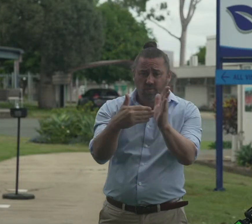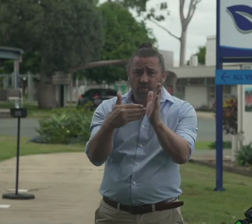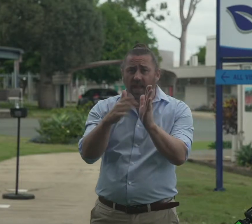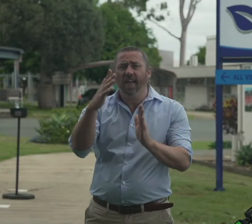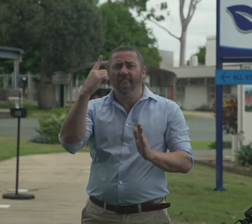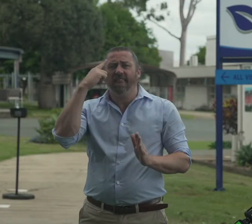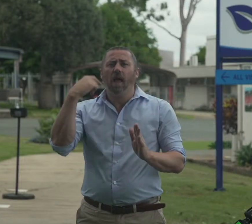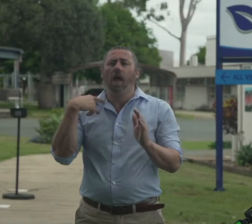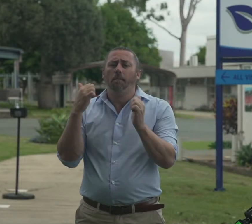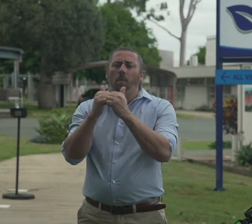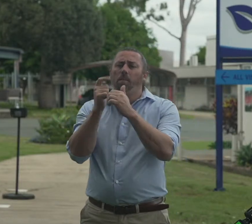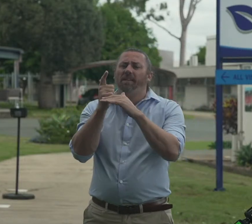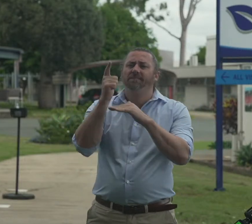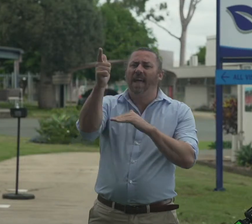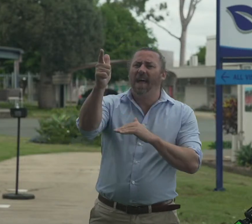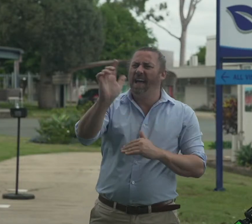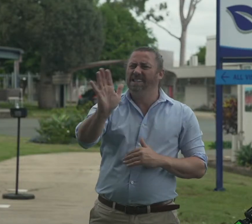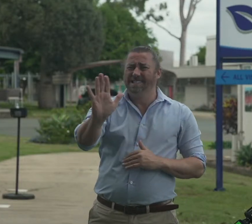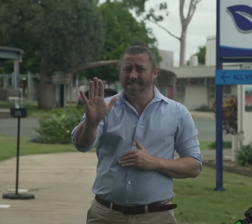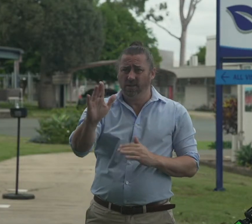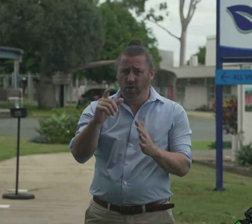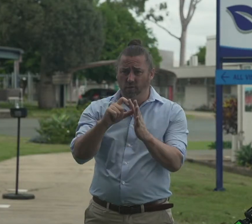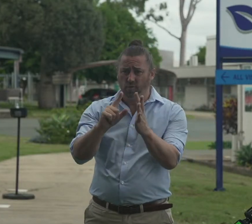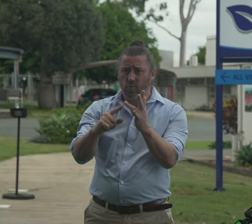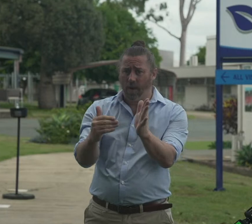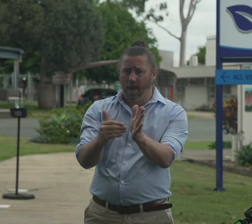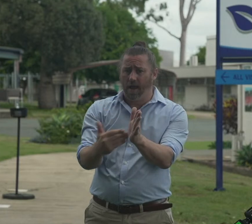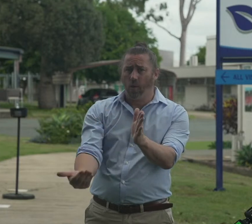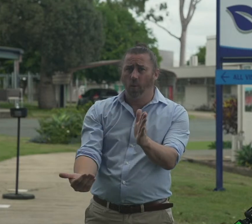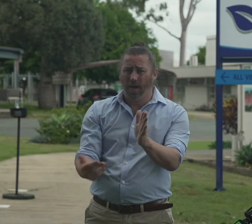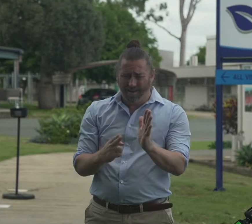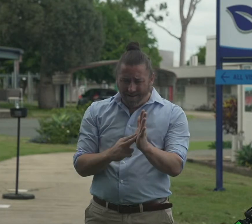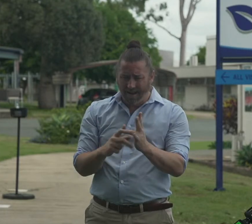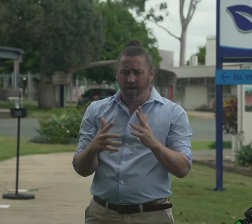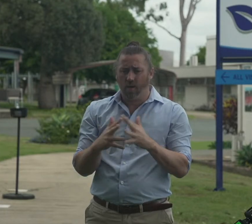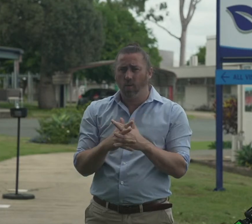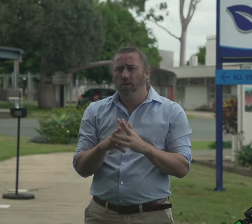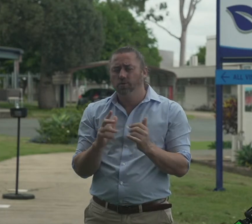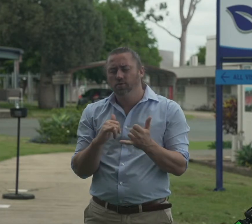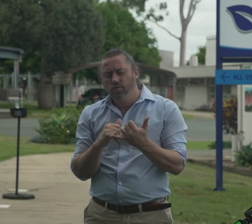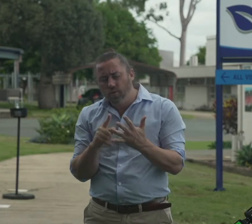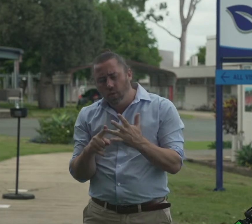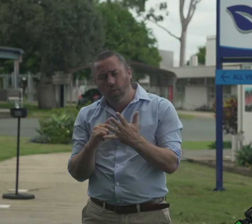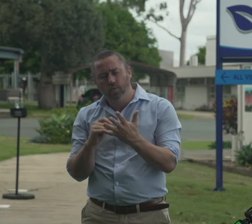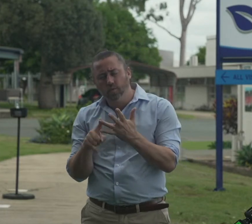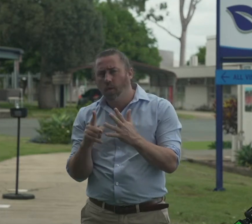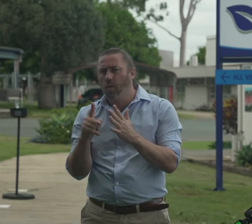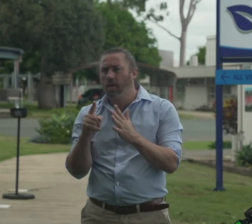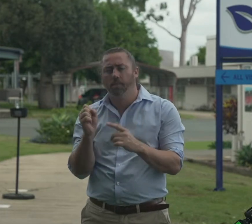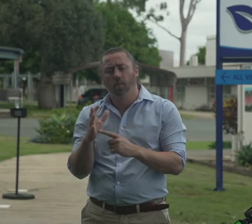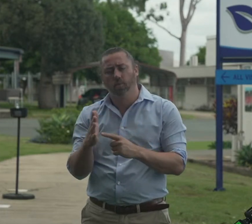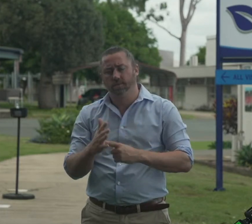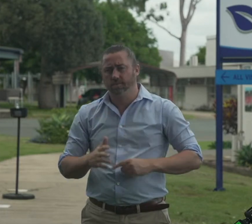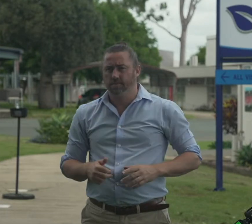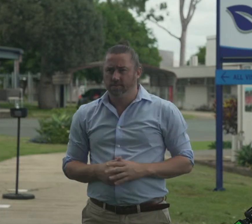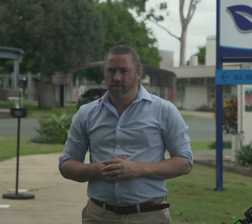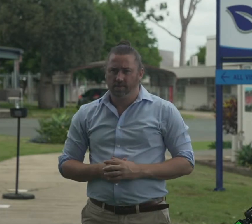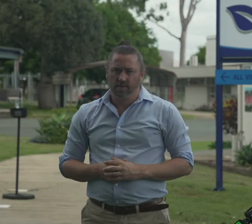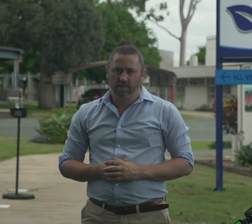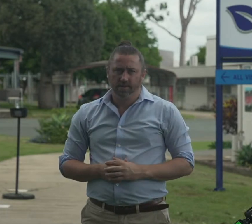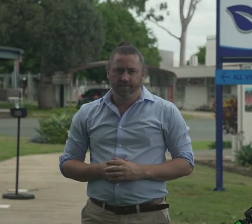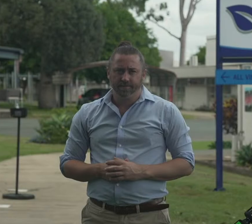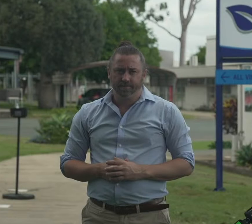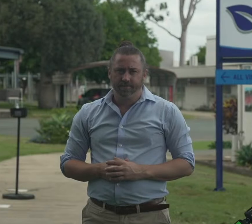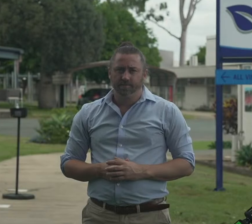receive that booster in the next couple of days. Please do that now. It's critical. The good news is in